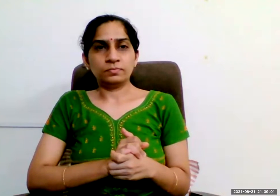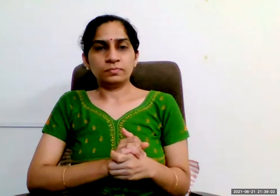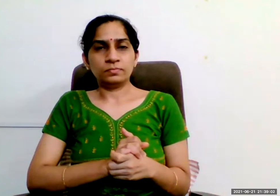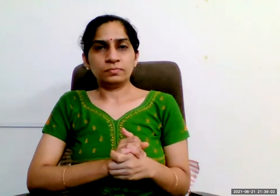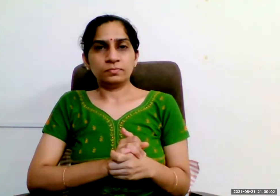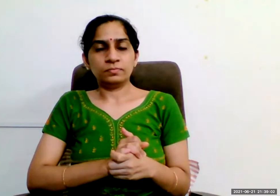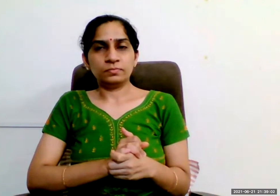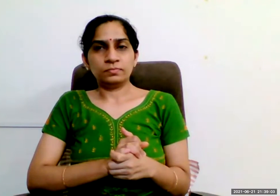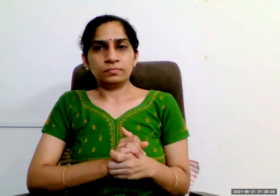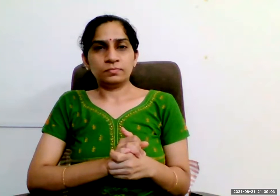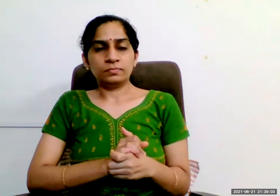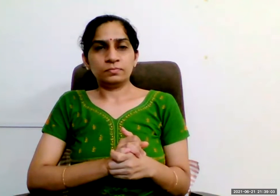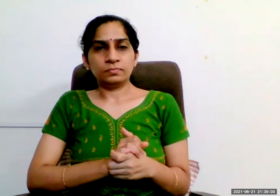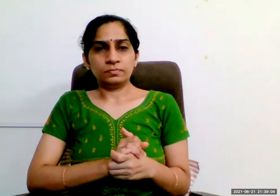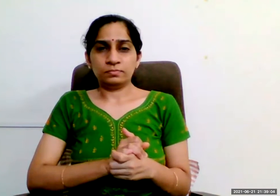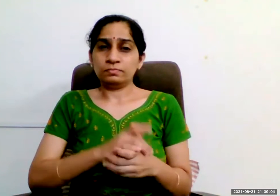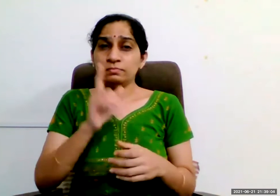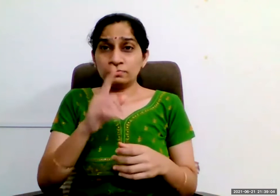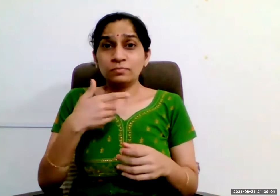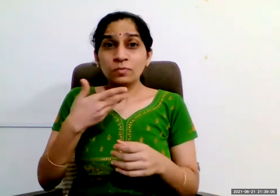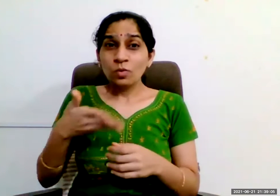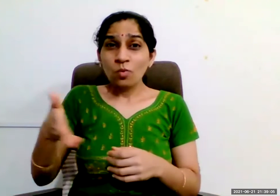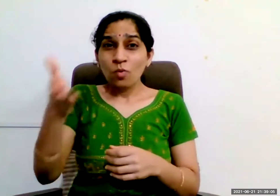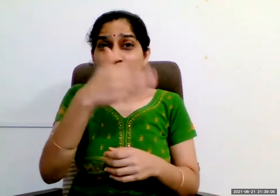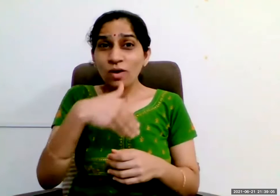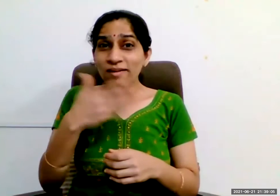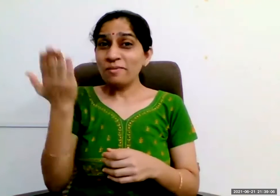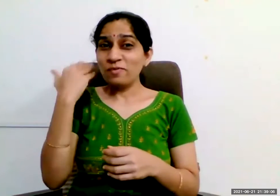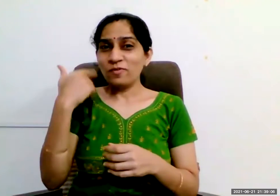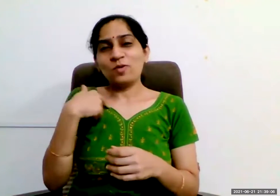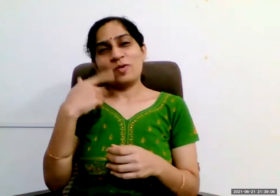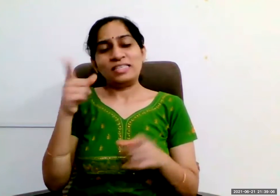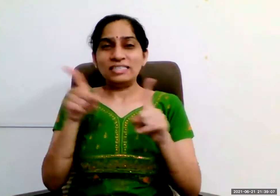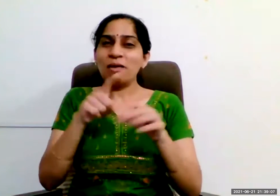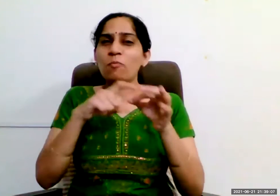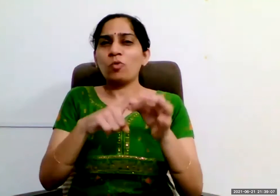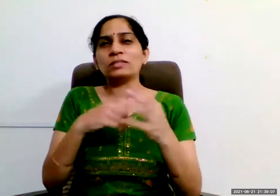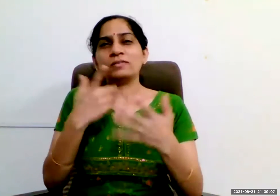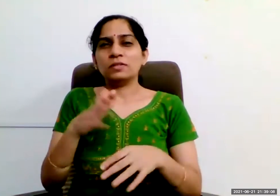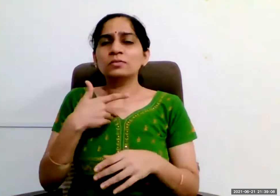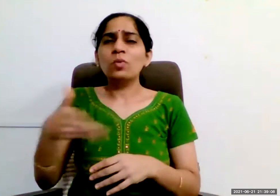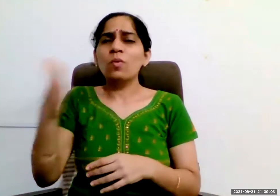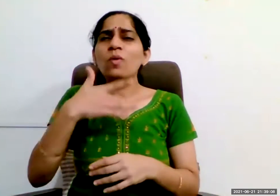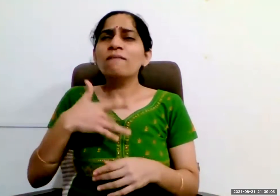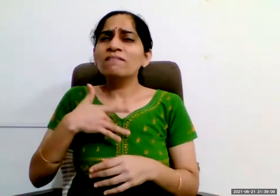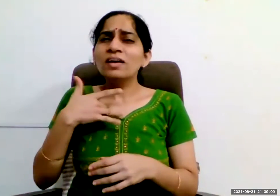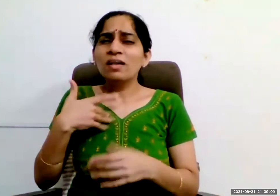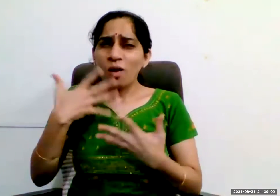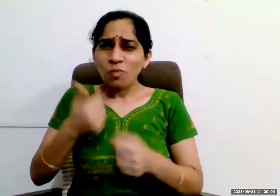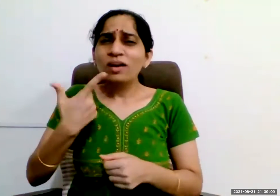live forever is there because our soul is eternal. We feel full of knowledge, as we